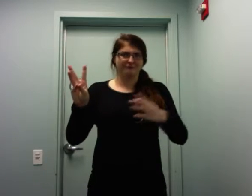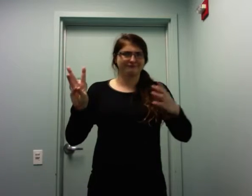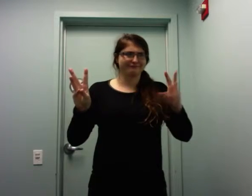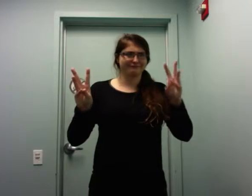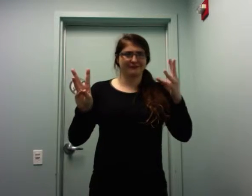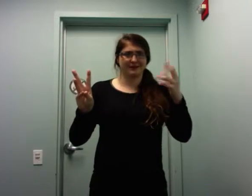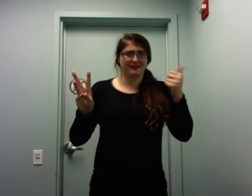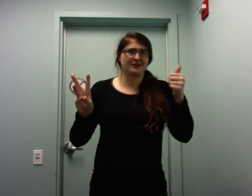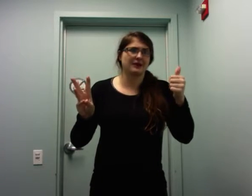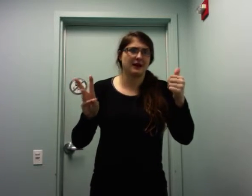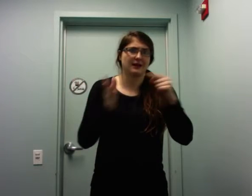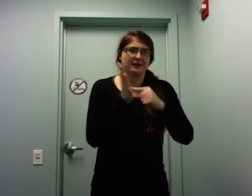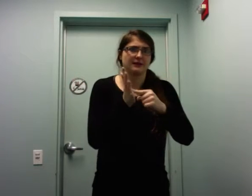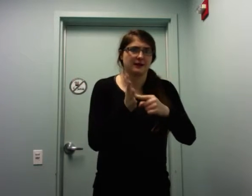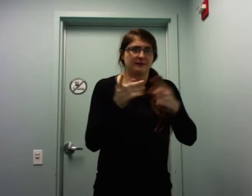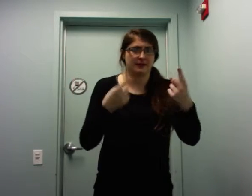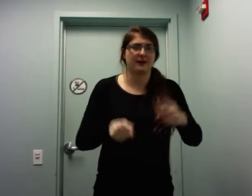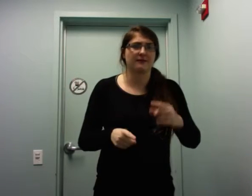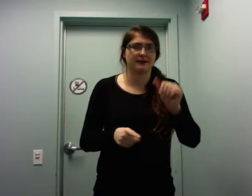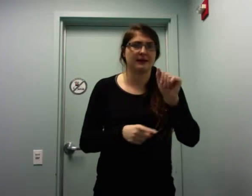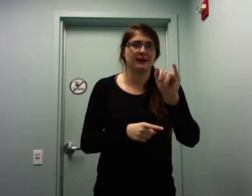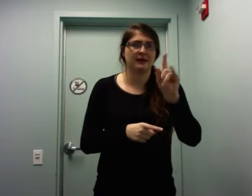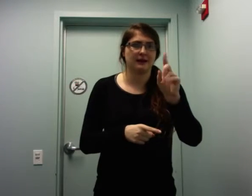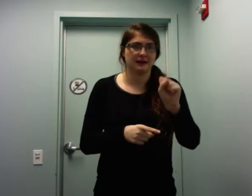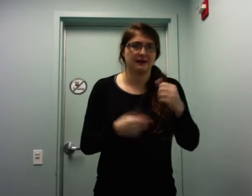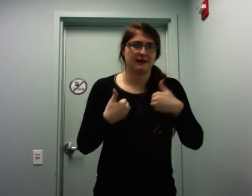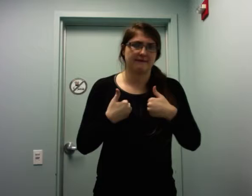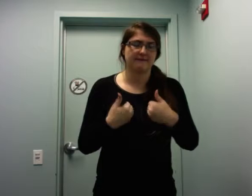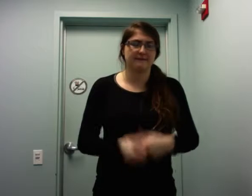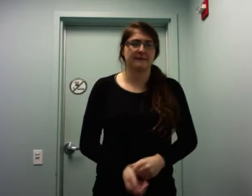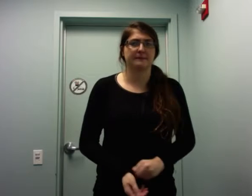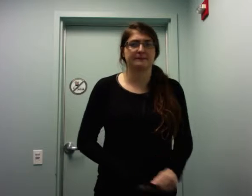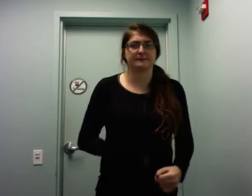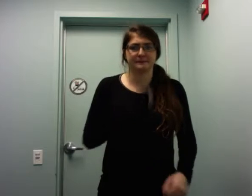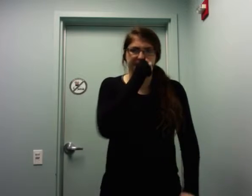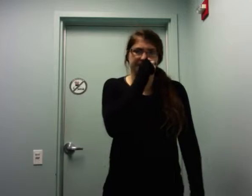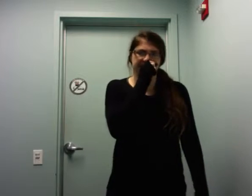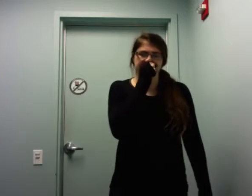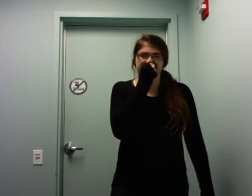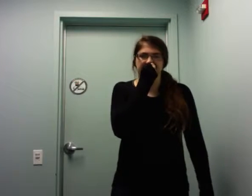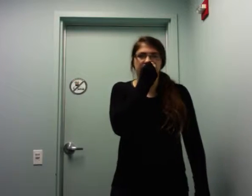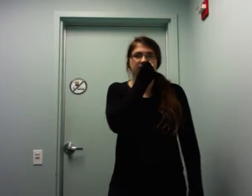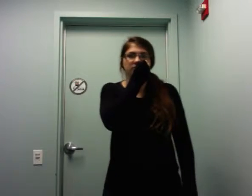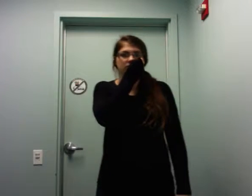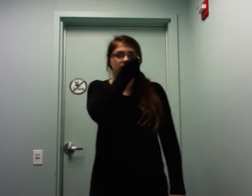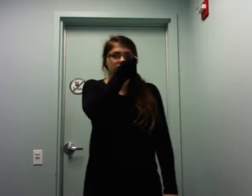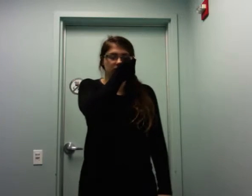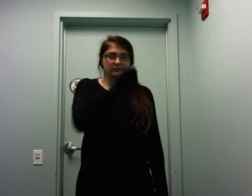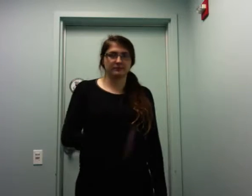to diagnose the condition. A very important distinction is that no one has ever died from